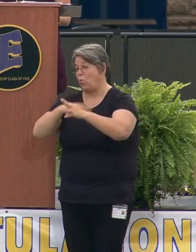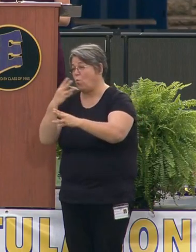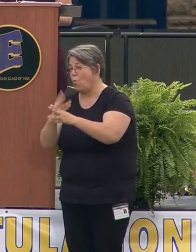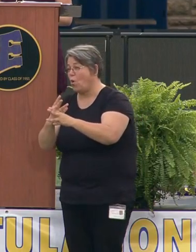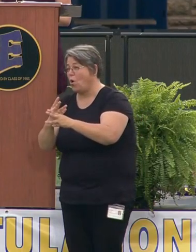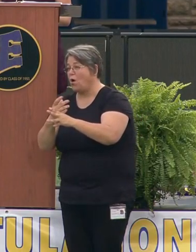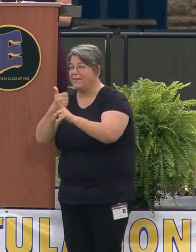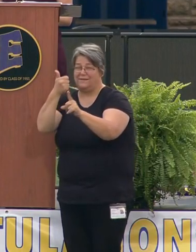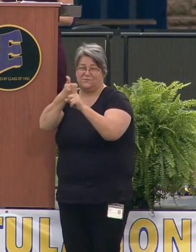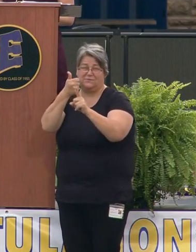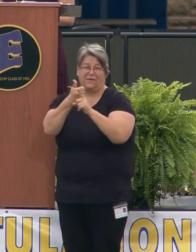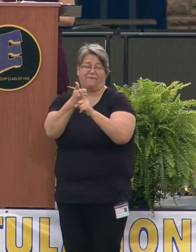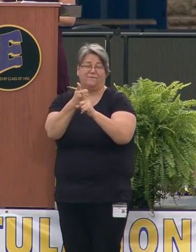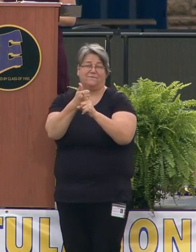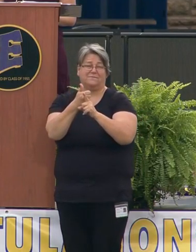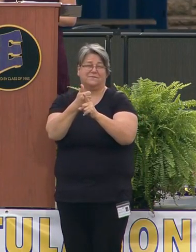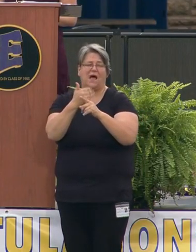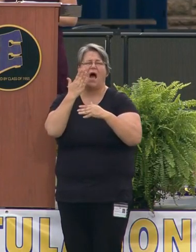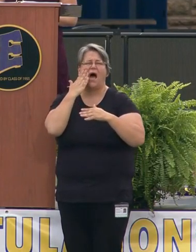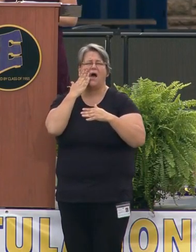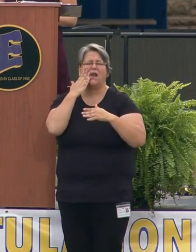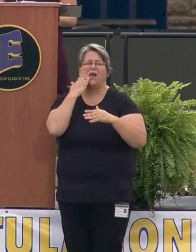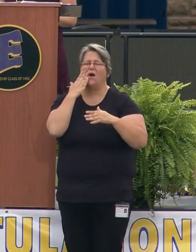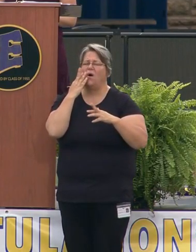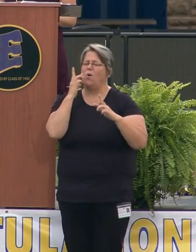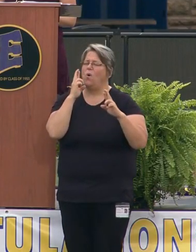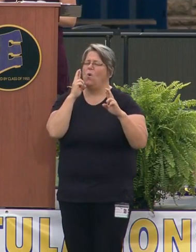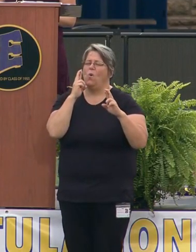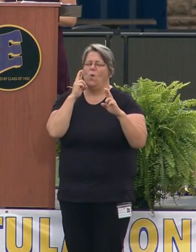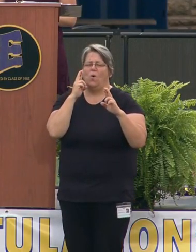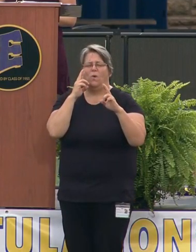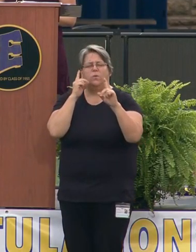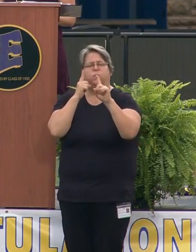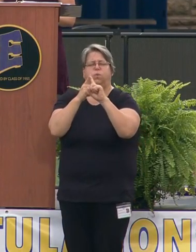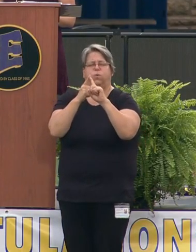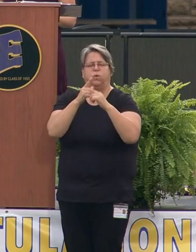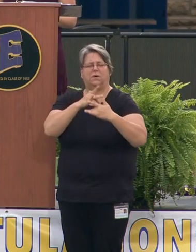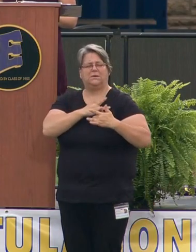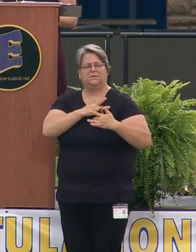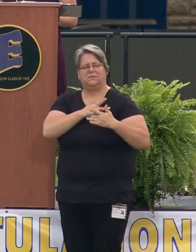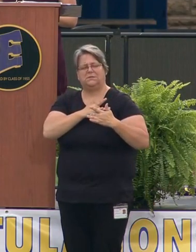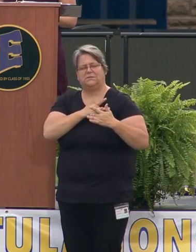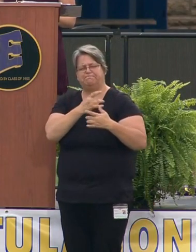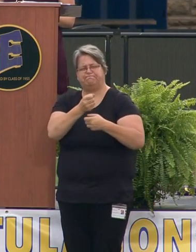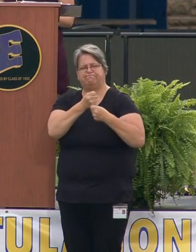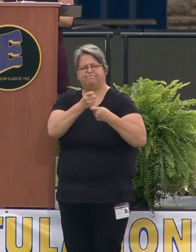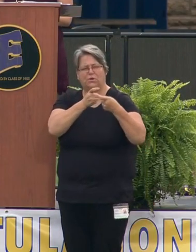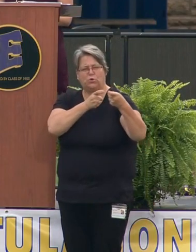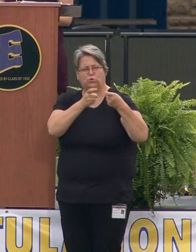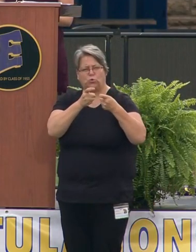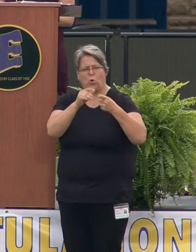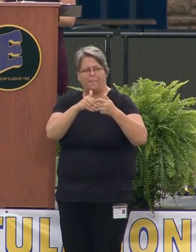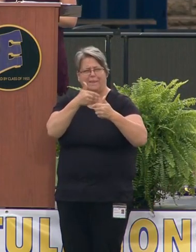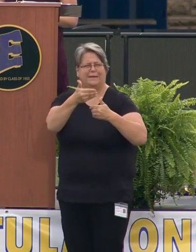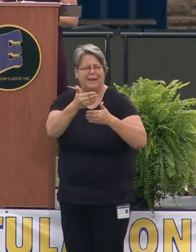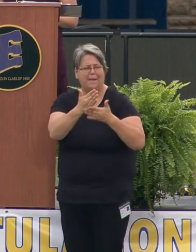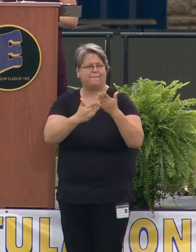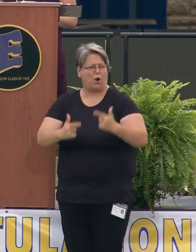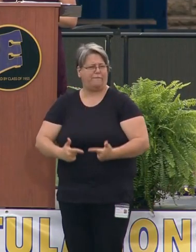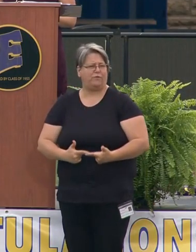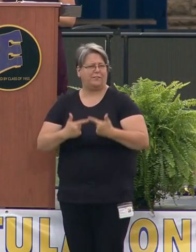and yourselves. I know and hope that you will always keep that close and harness it as you take the next step in